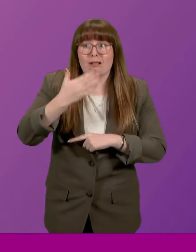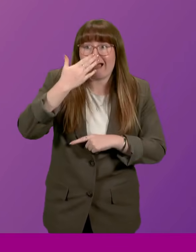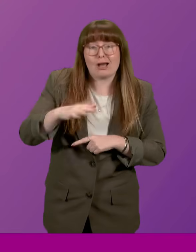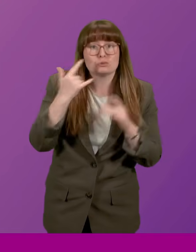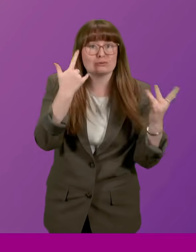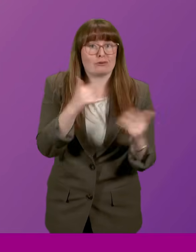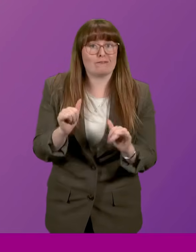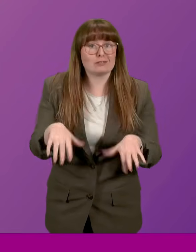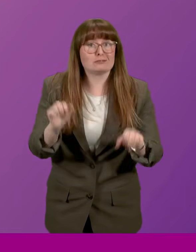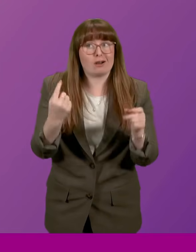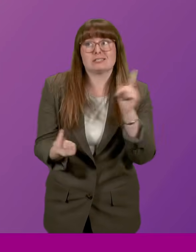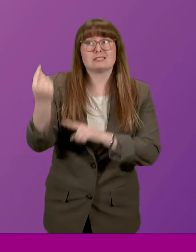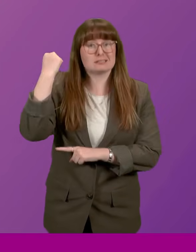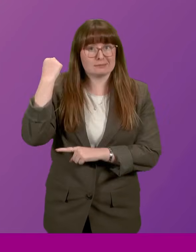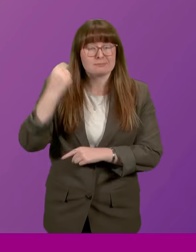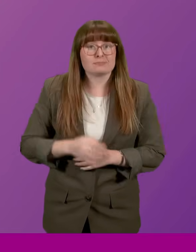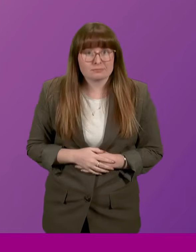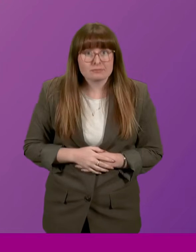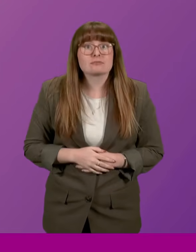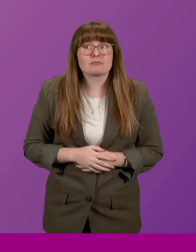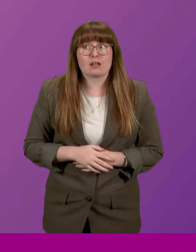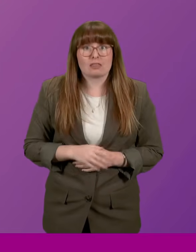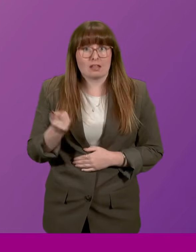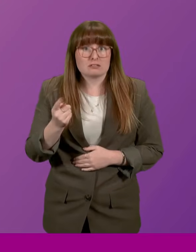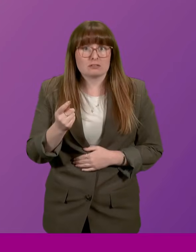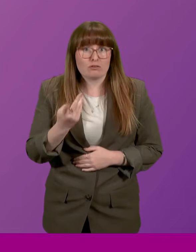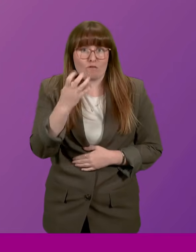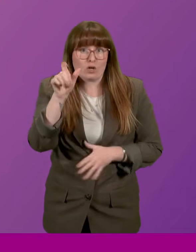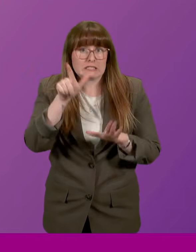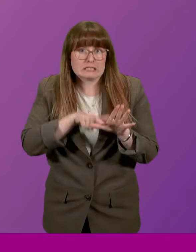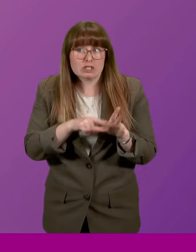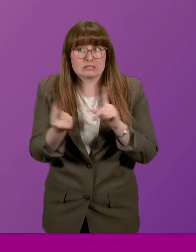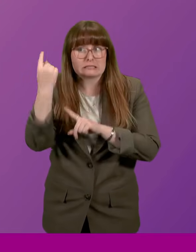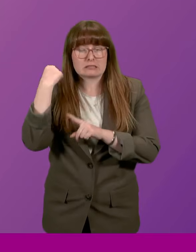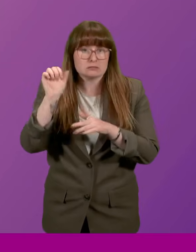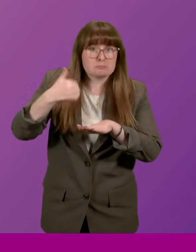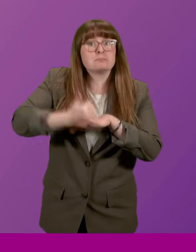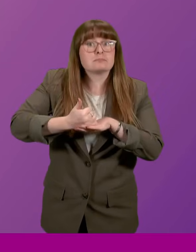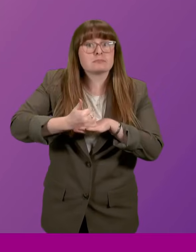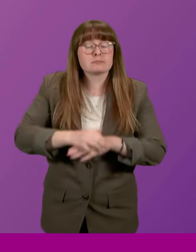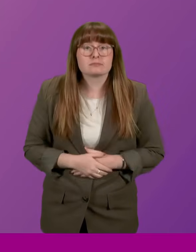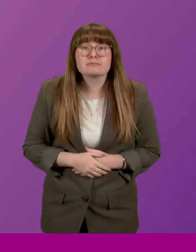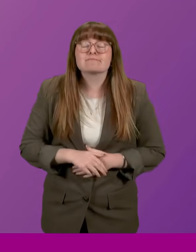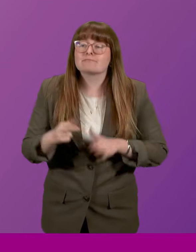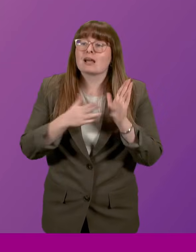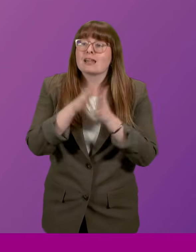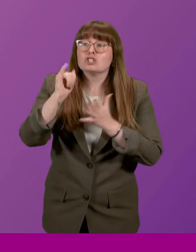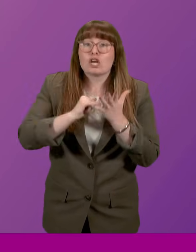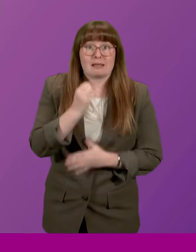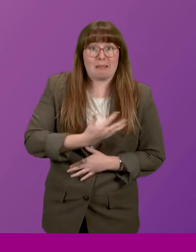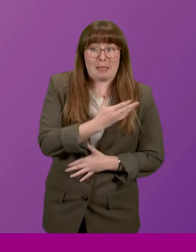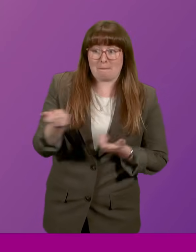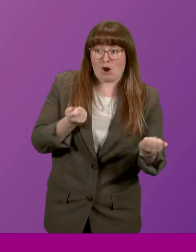Survey began. And that's 4 decades since that came into being. While the NHS in